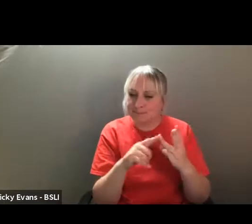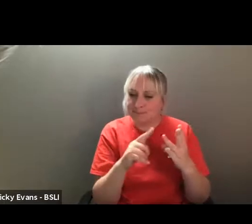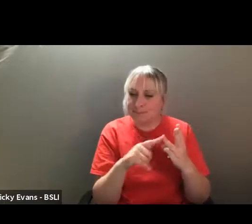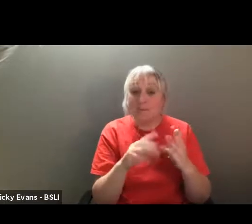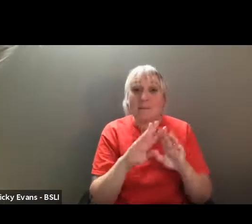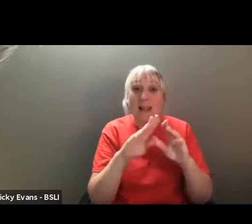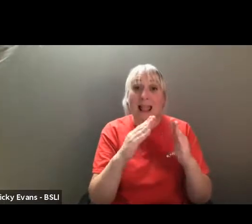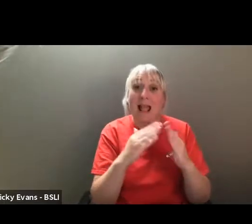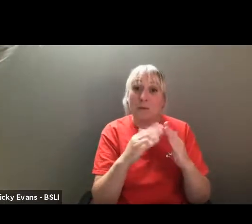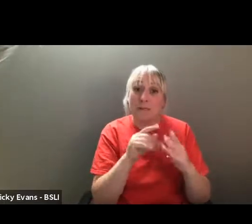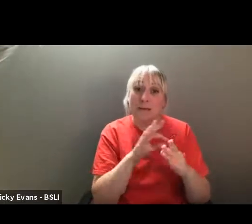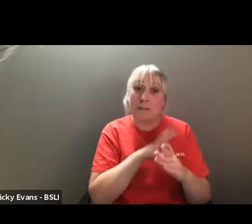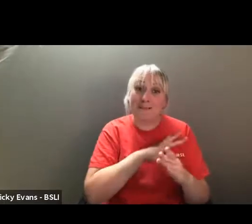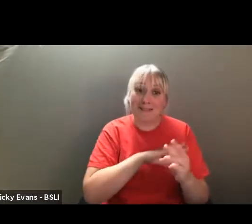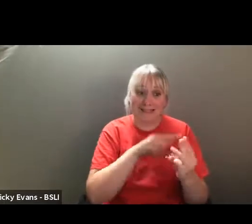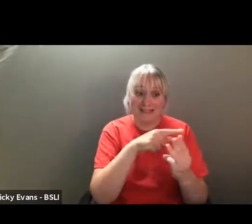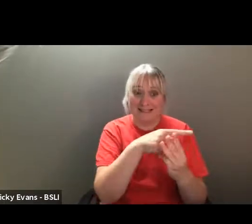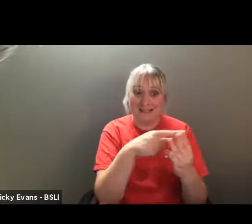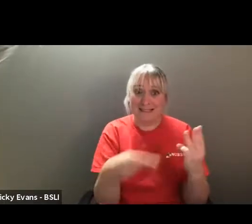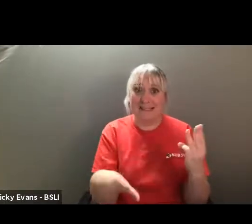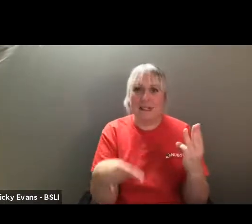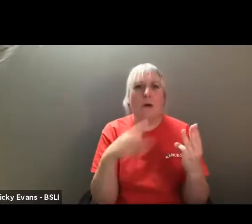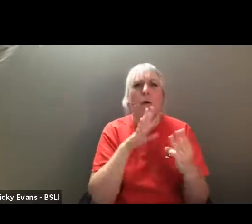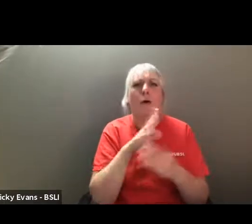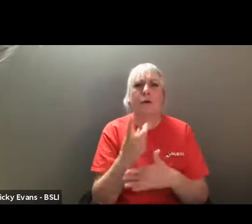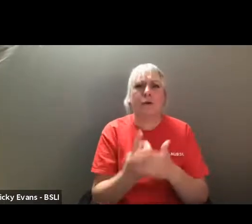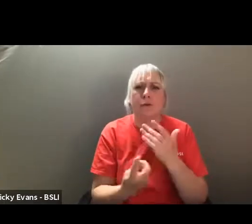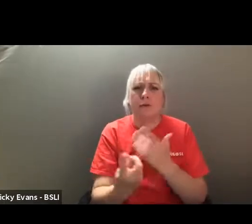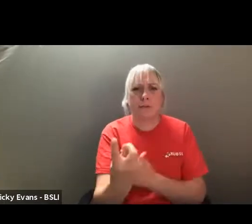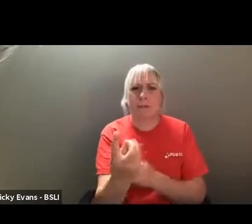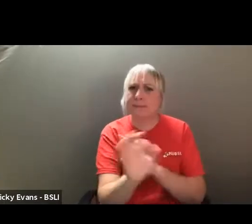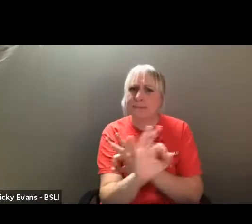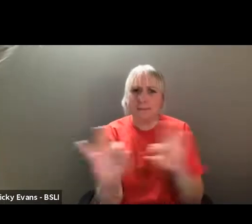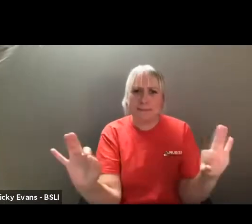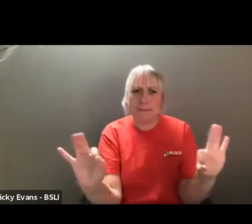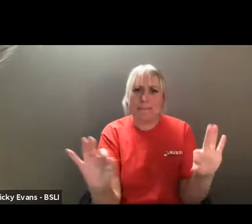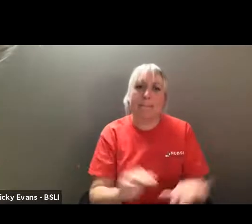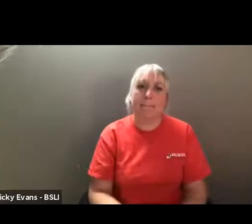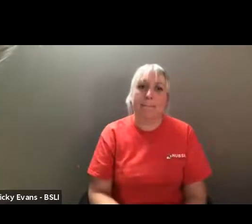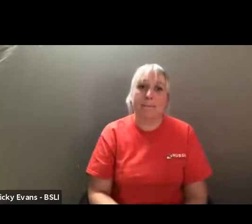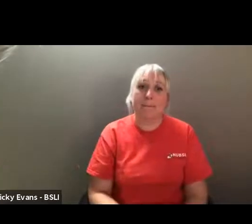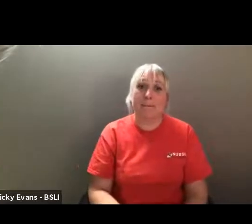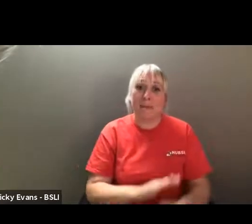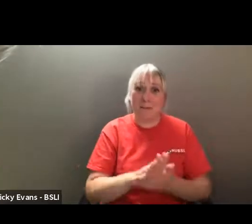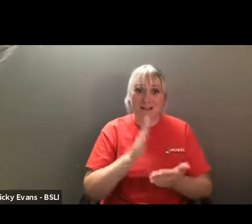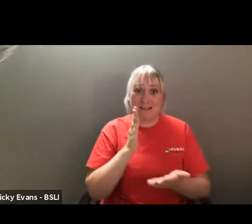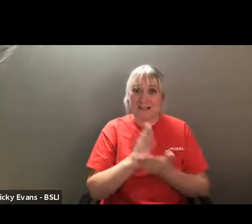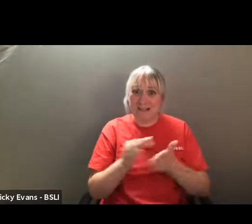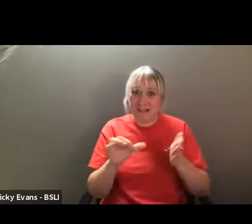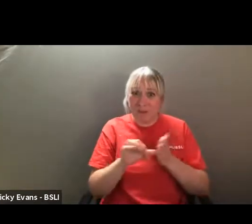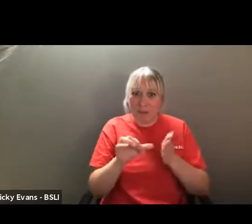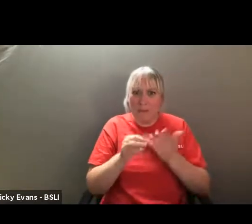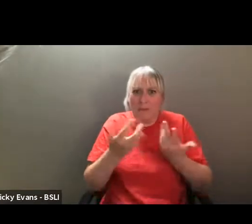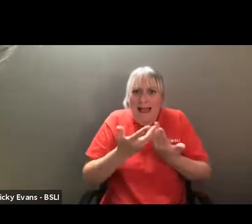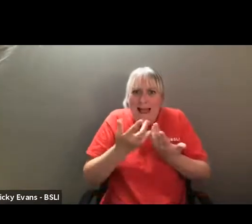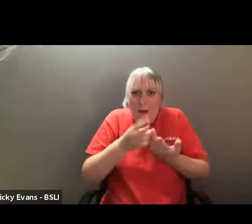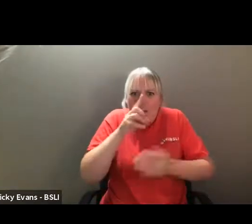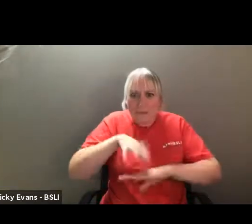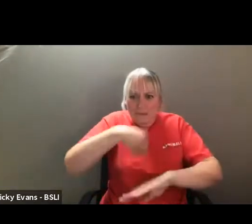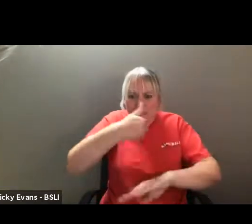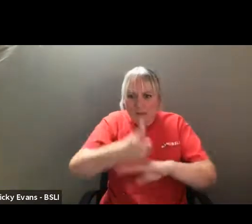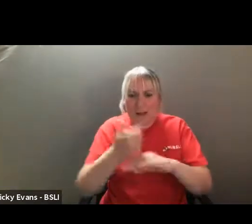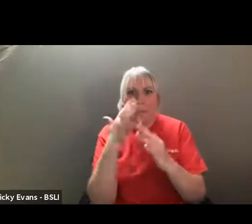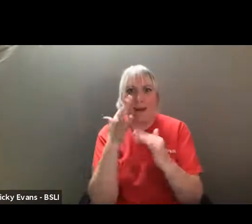housing benefit, etc. So there's real problems in setting up a pilot,